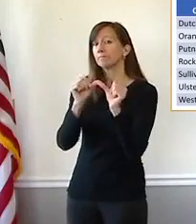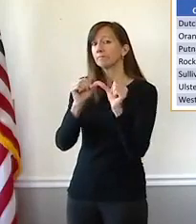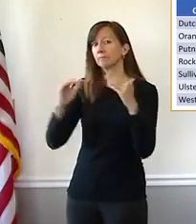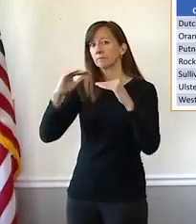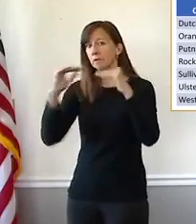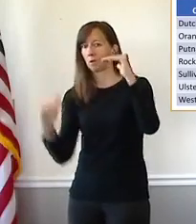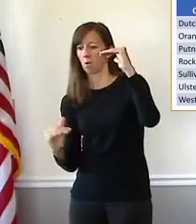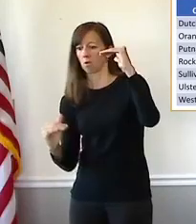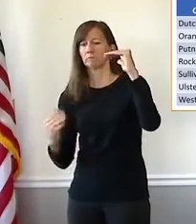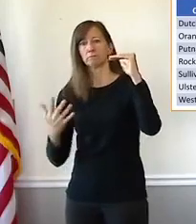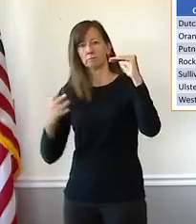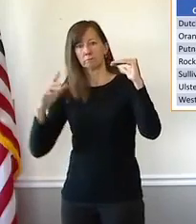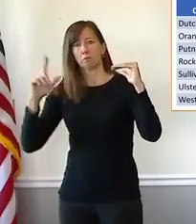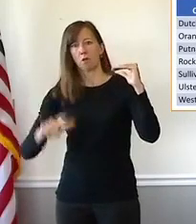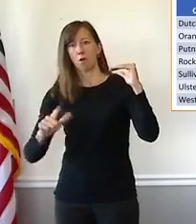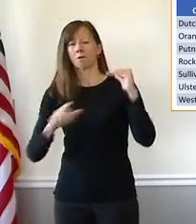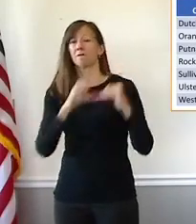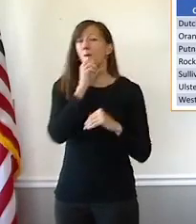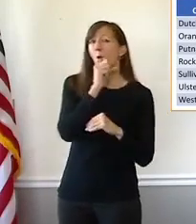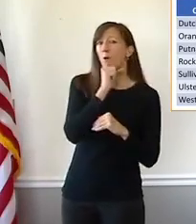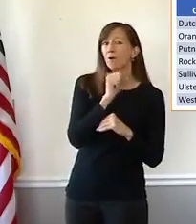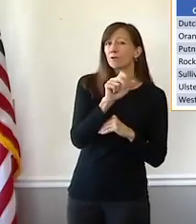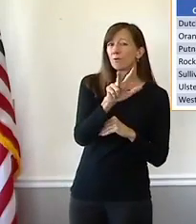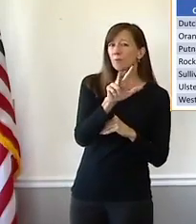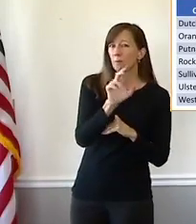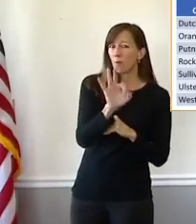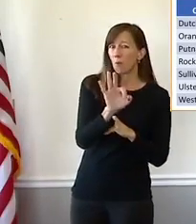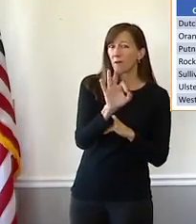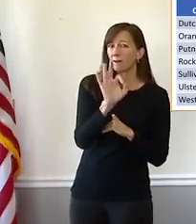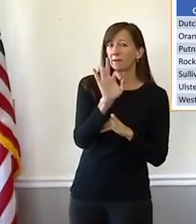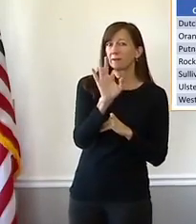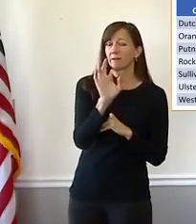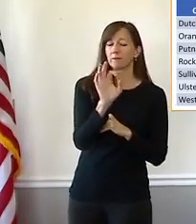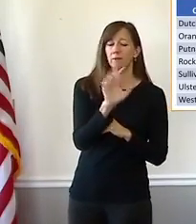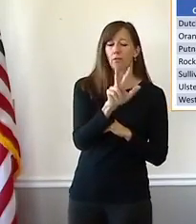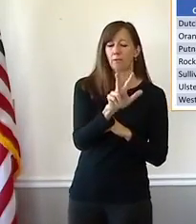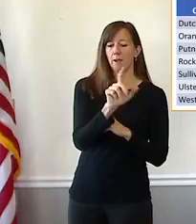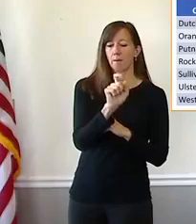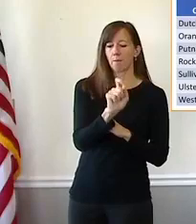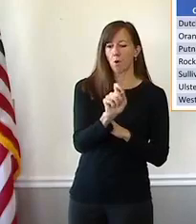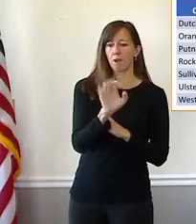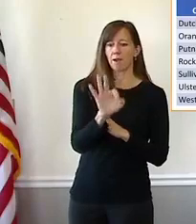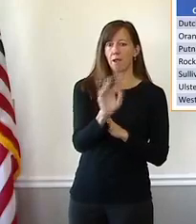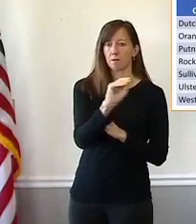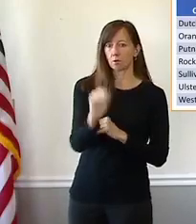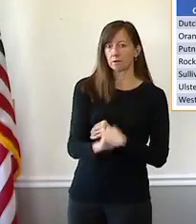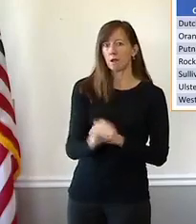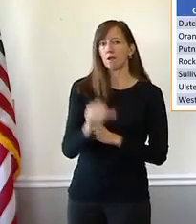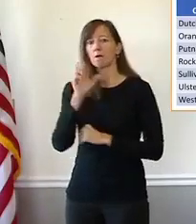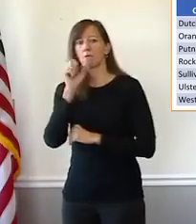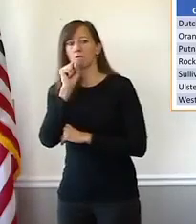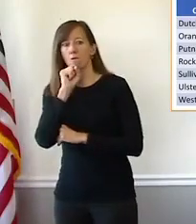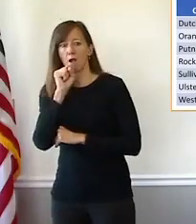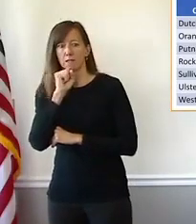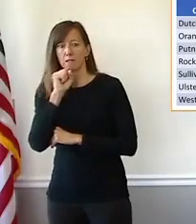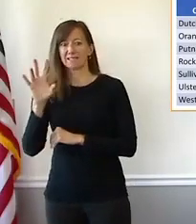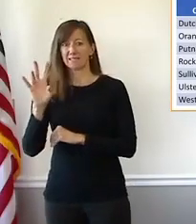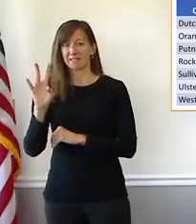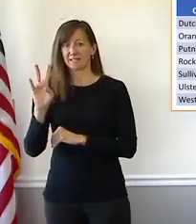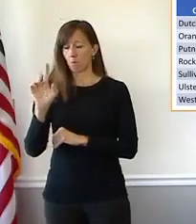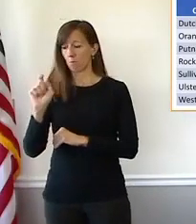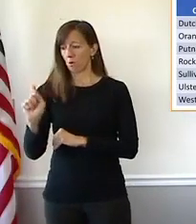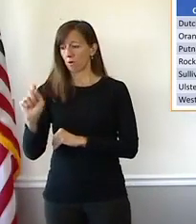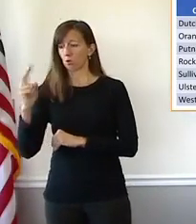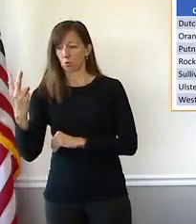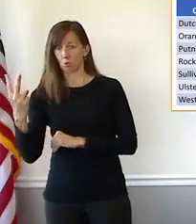Orange at 3.9% transmission and Rockland at 7.2% transmission. Now, that relates to the clusters